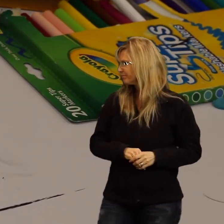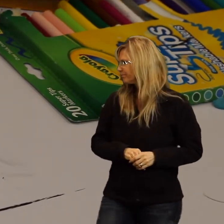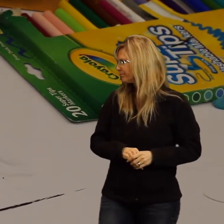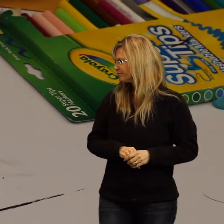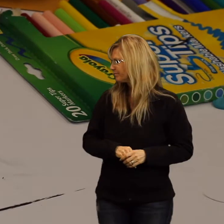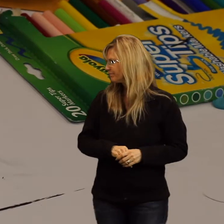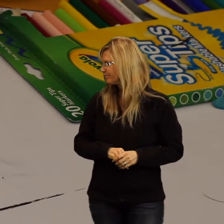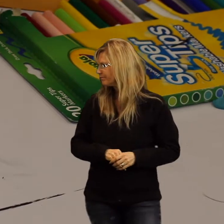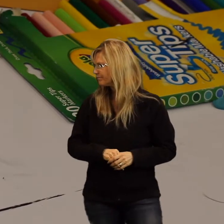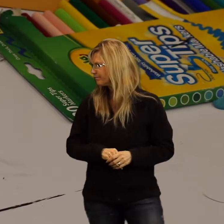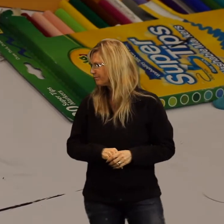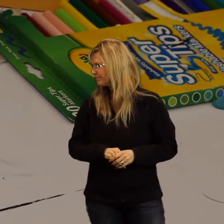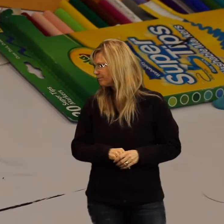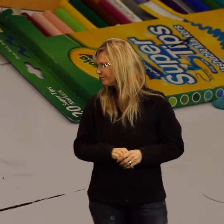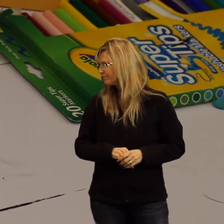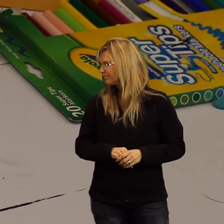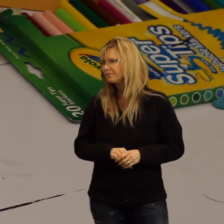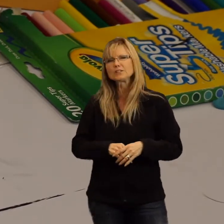Once I have those,